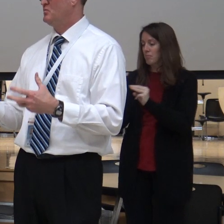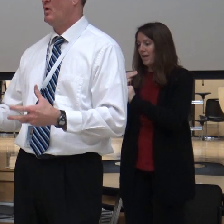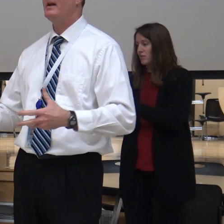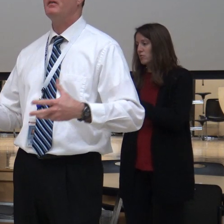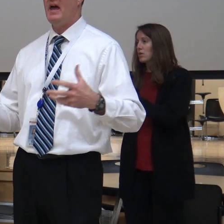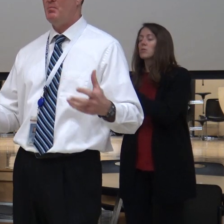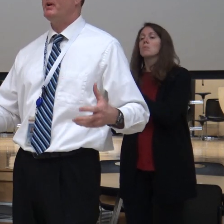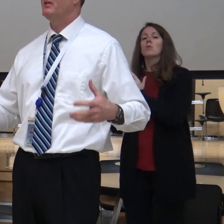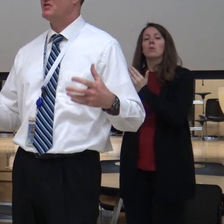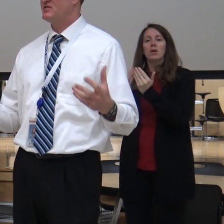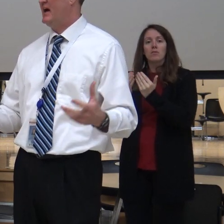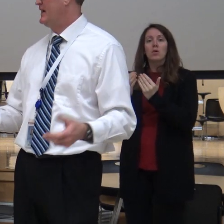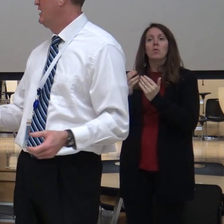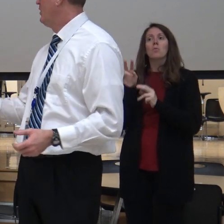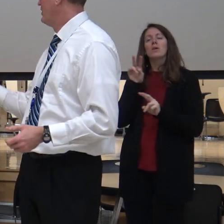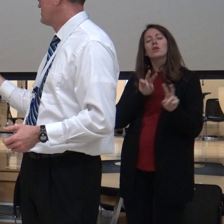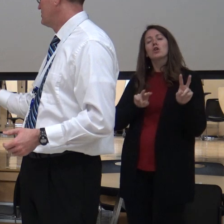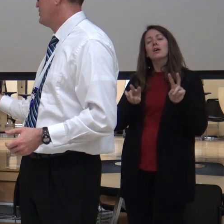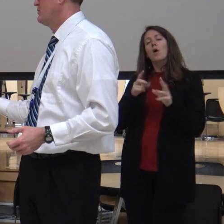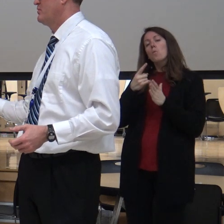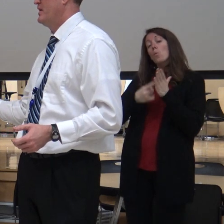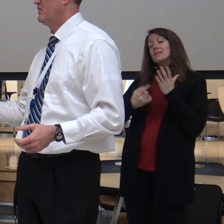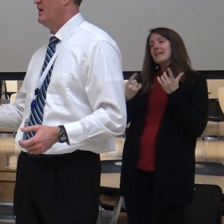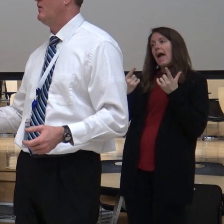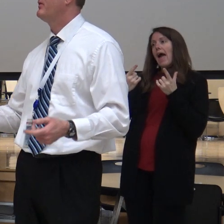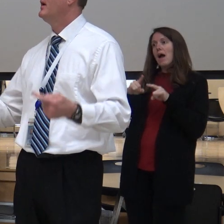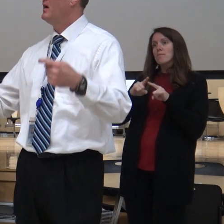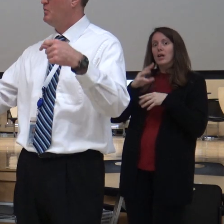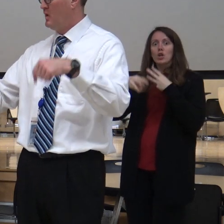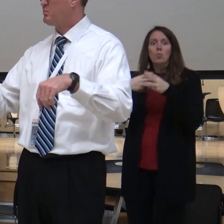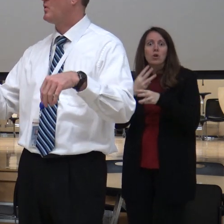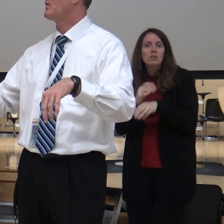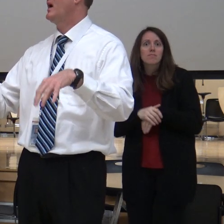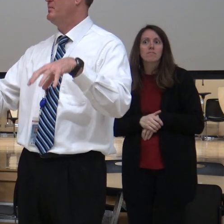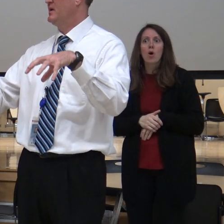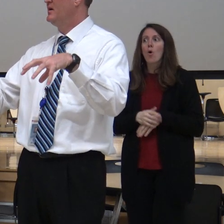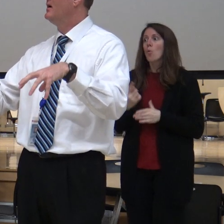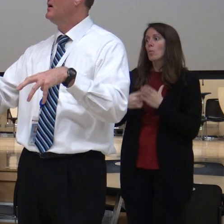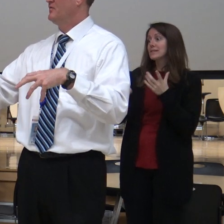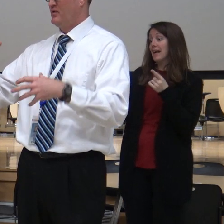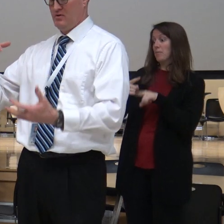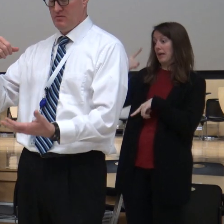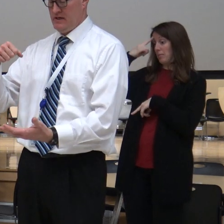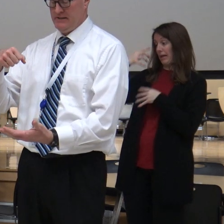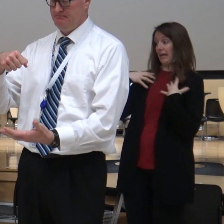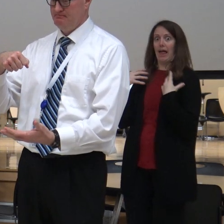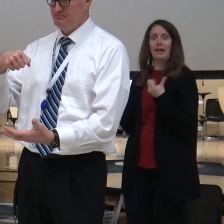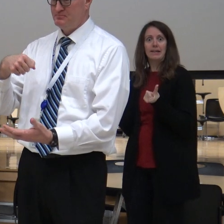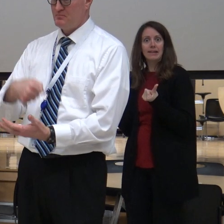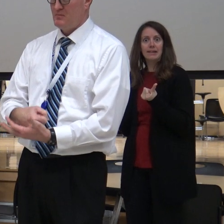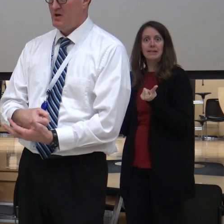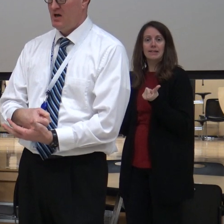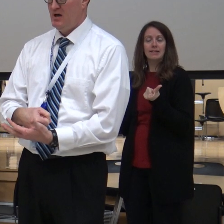at what is happening in society, what's the trend with mental health, and what programming for